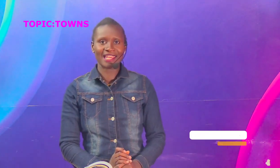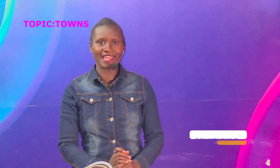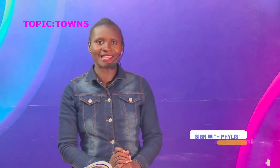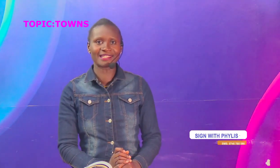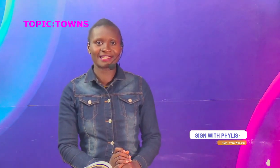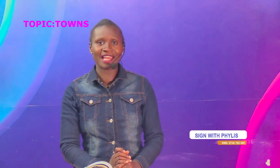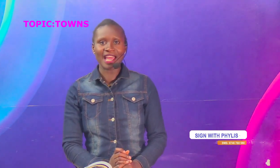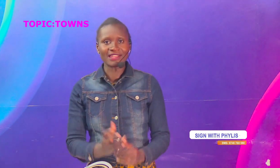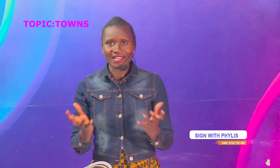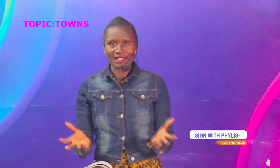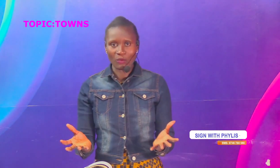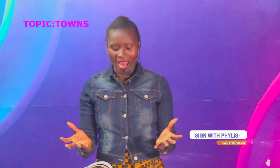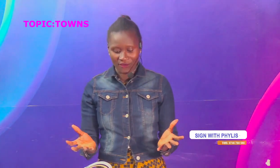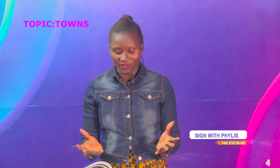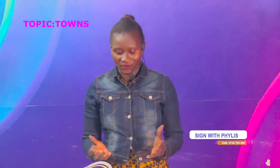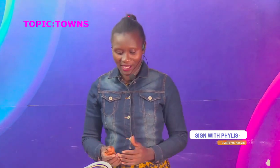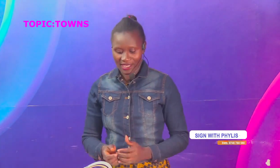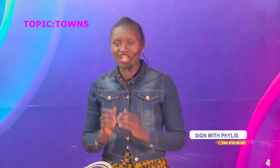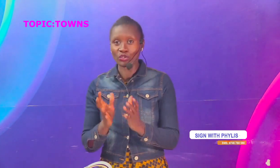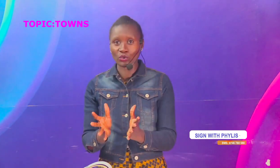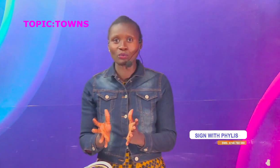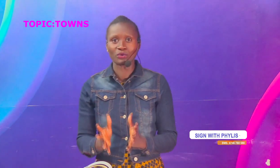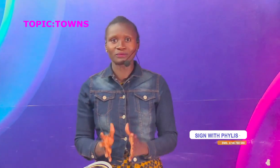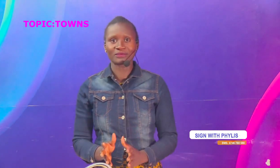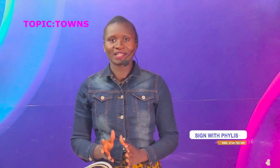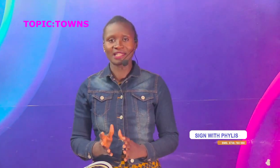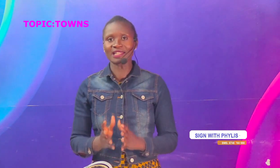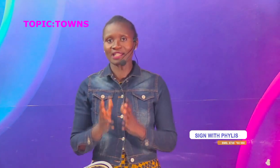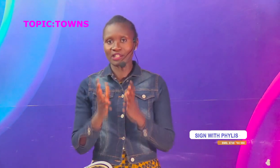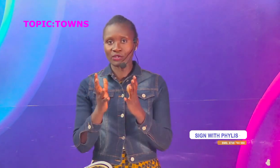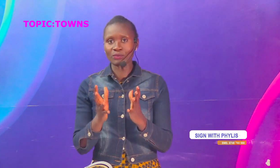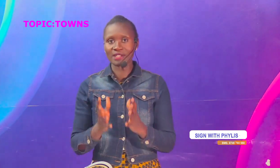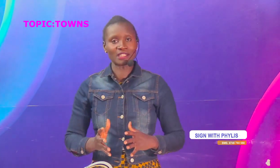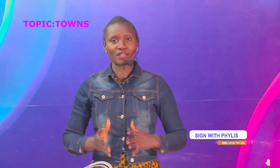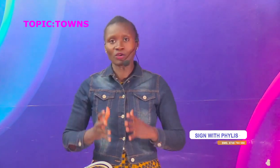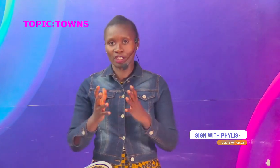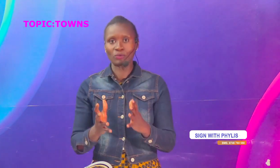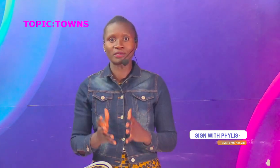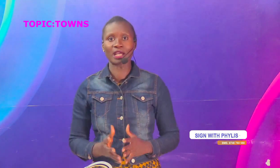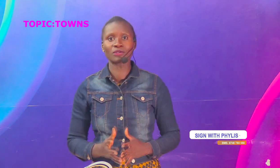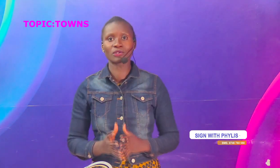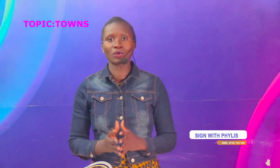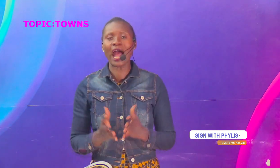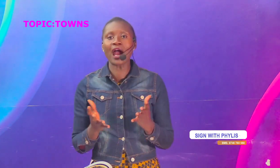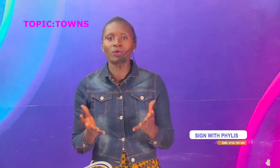Yes. And then we have the word Kisumu. This is a Kisumu city, Kisumu town. So how do we